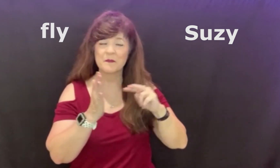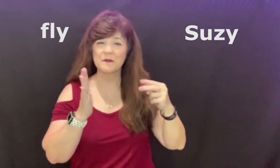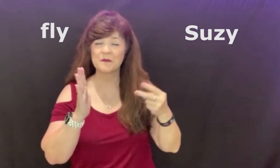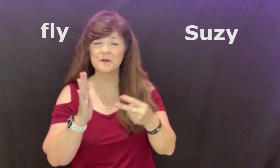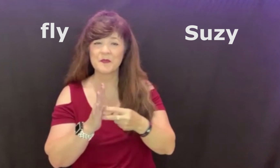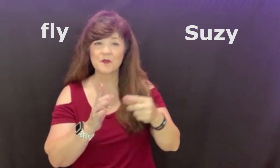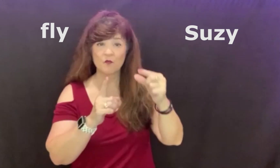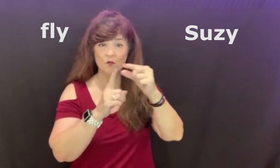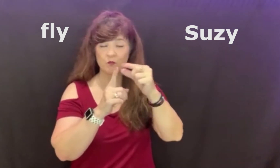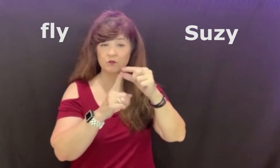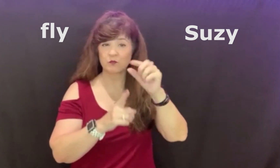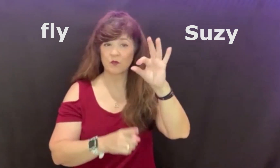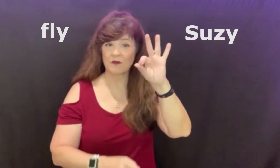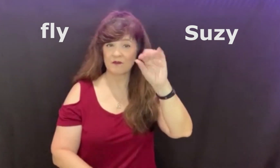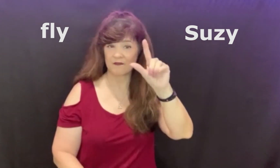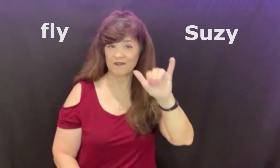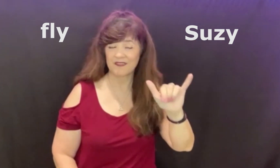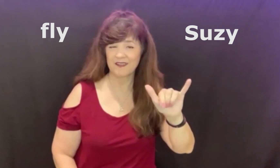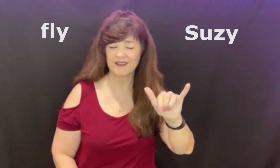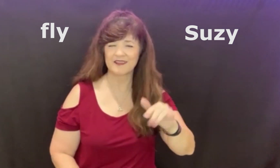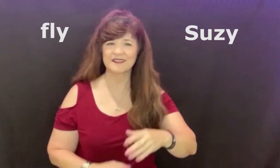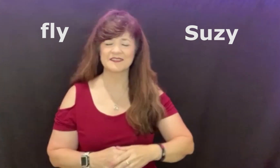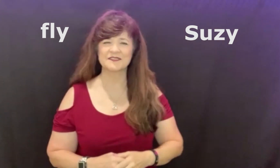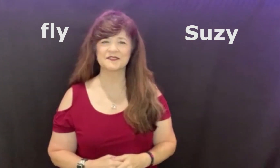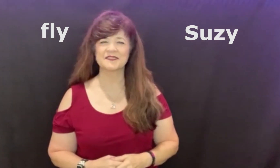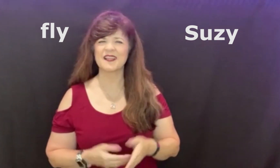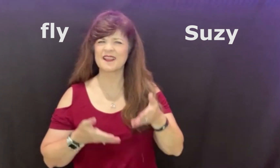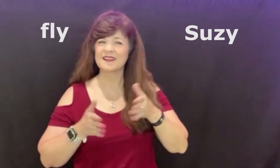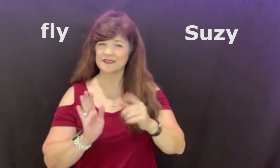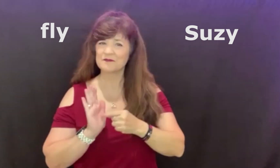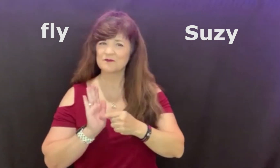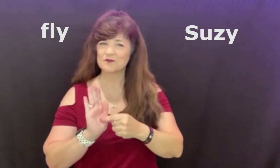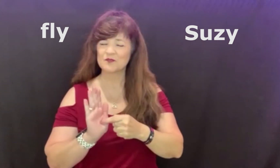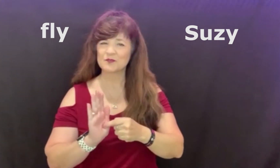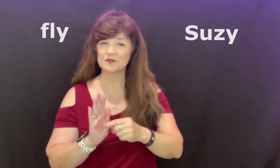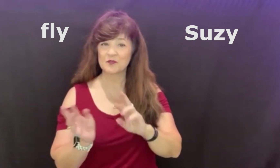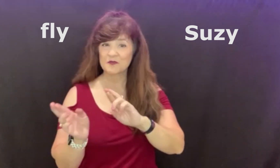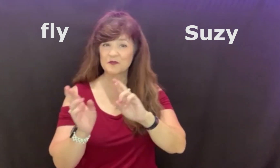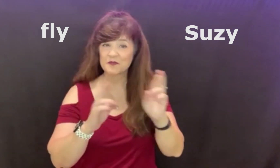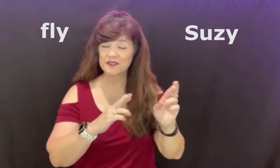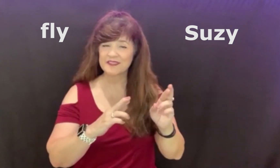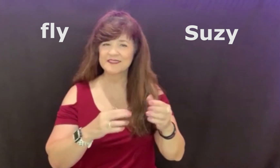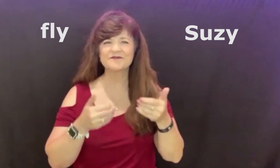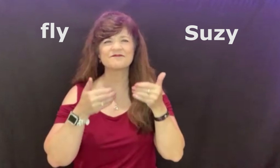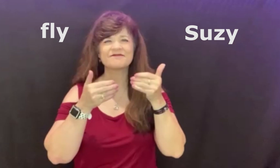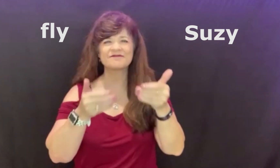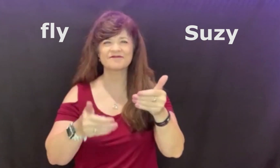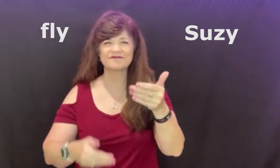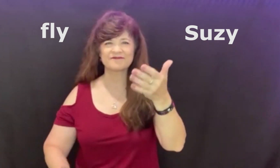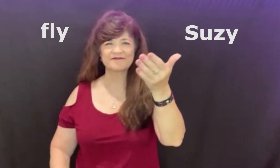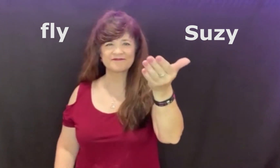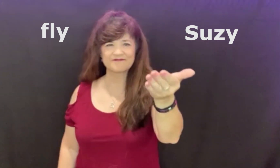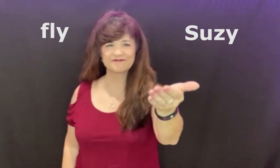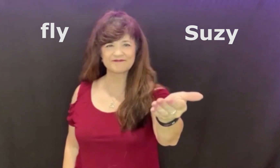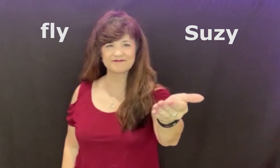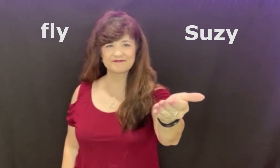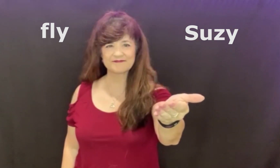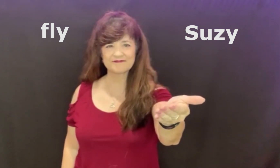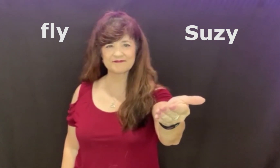There are several ways to use the word fly. Let me show you. Ready? Here